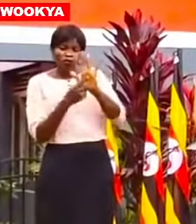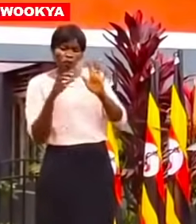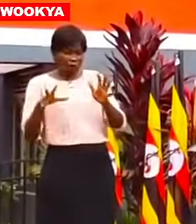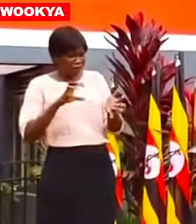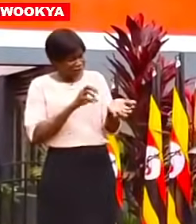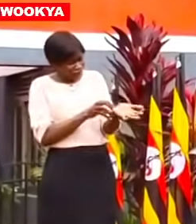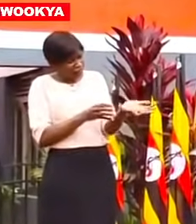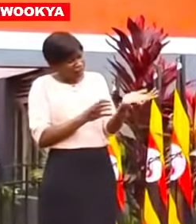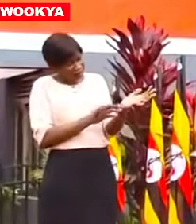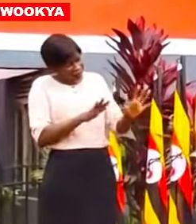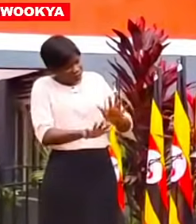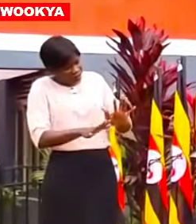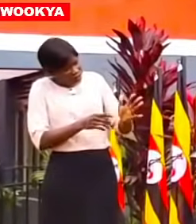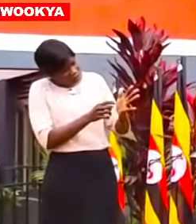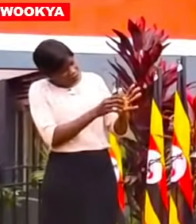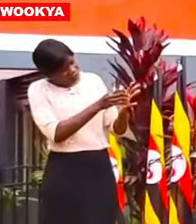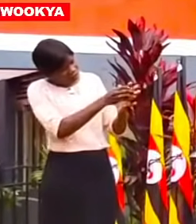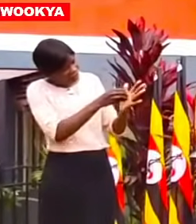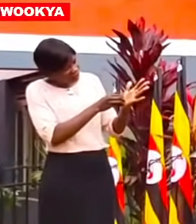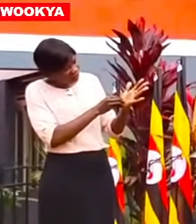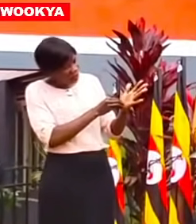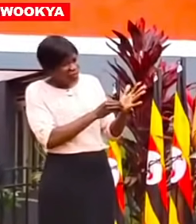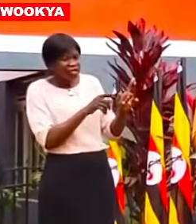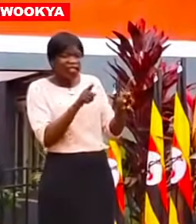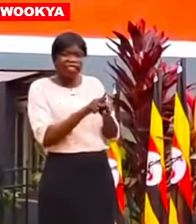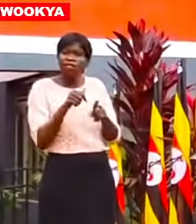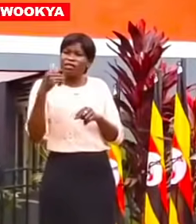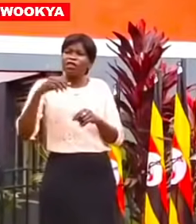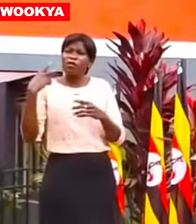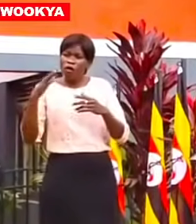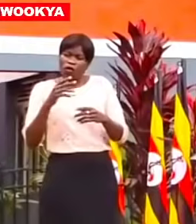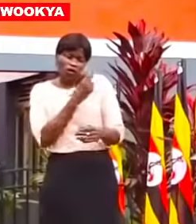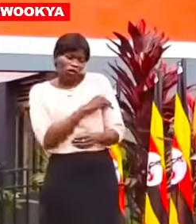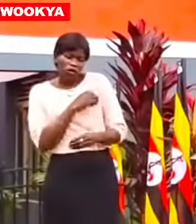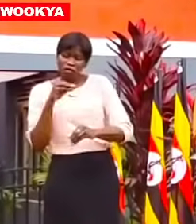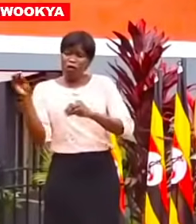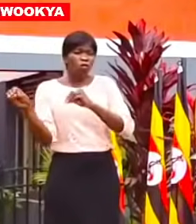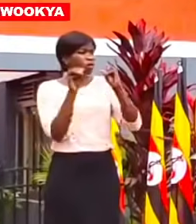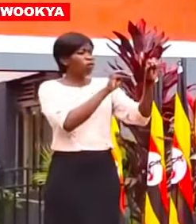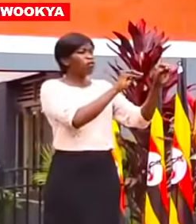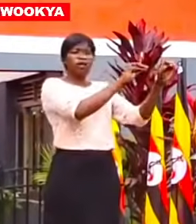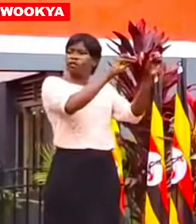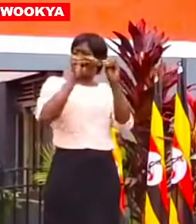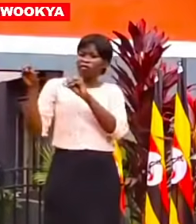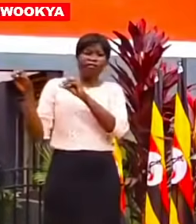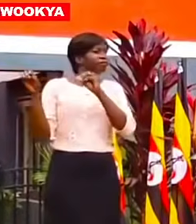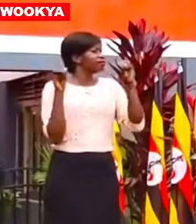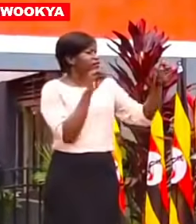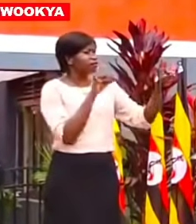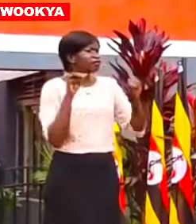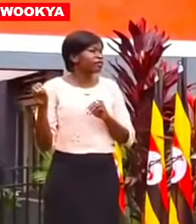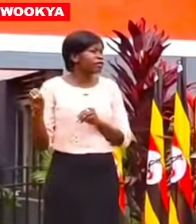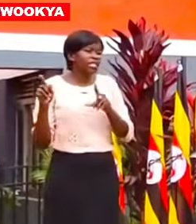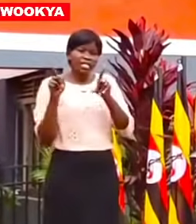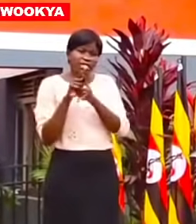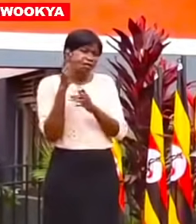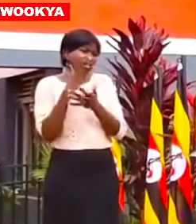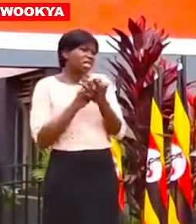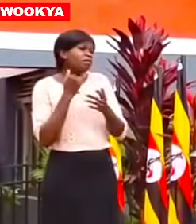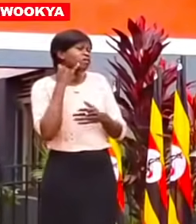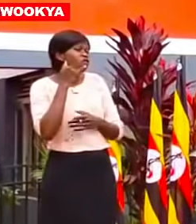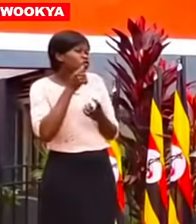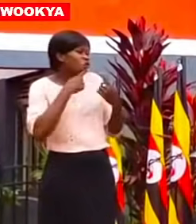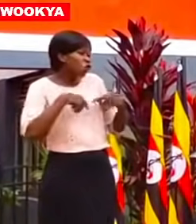And now here he's in, they keep oscillating in between Marchand Bay and Mulago, and some of the information we're getting